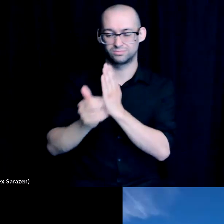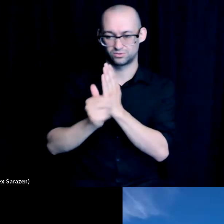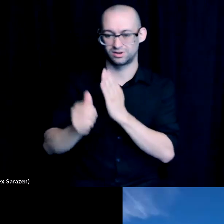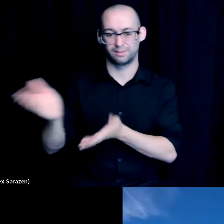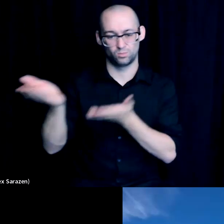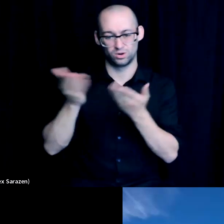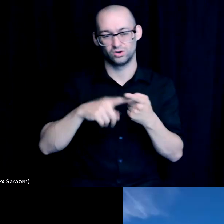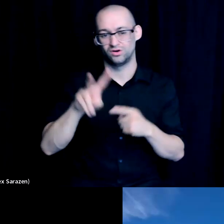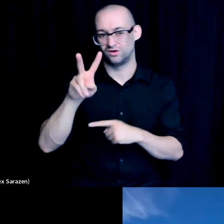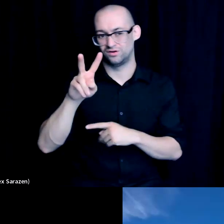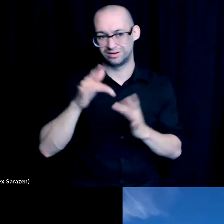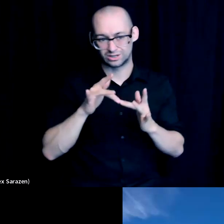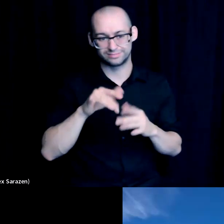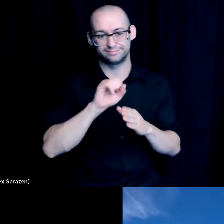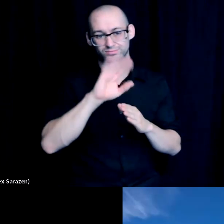virtual statewide